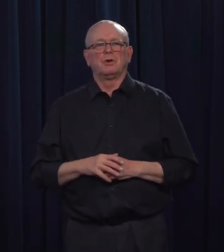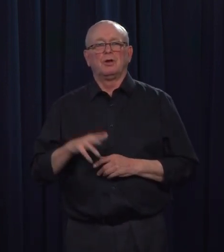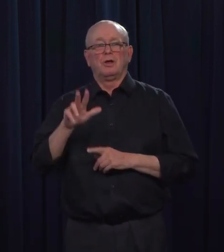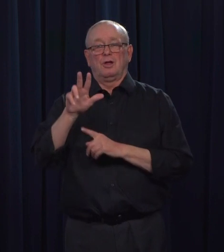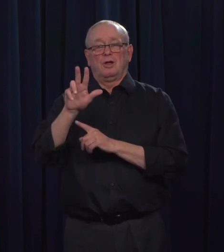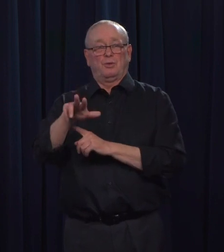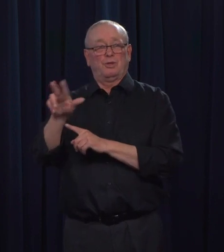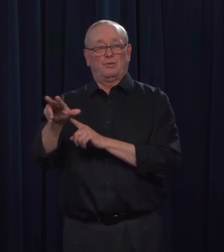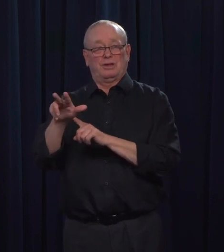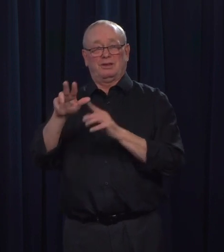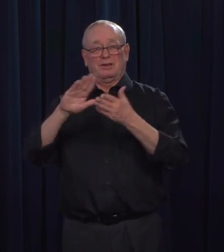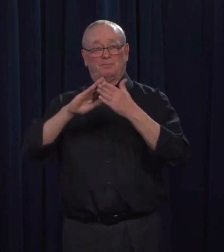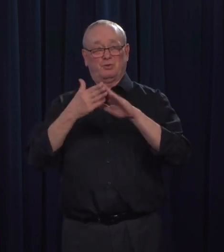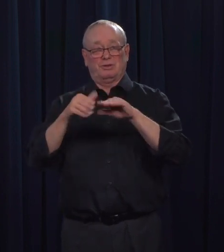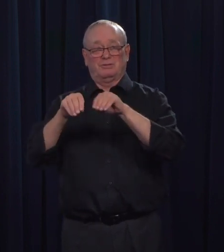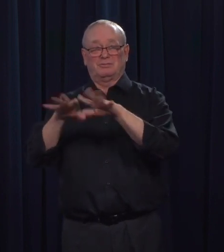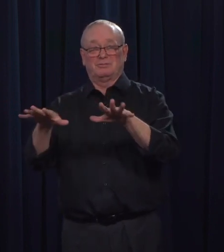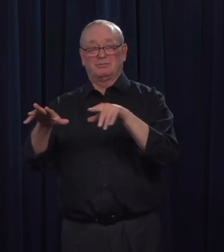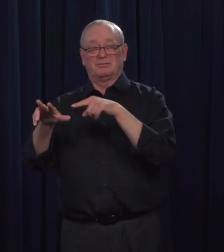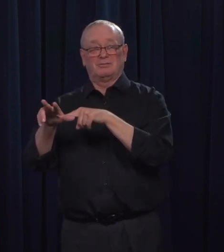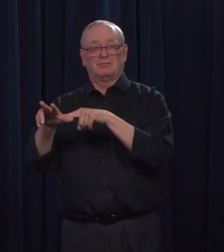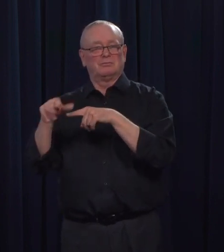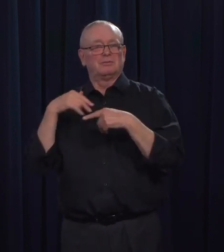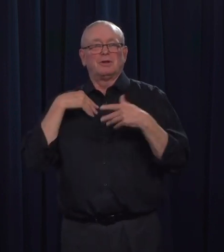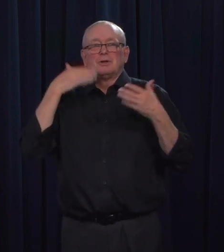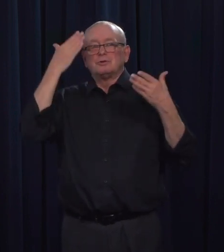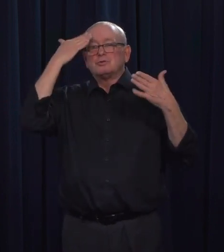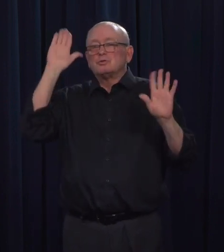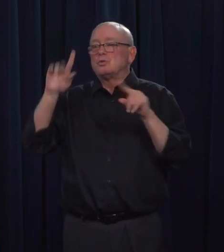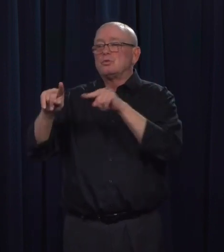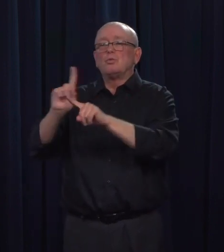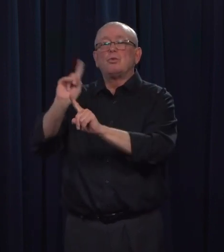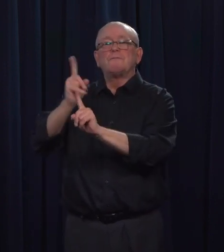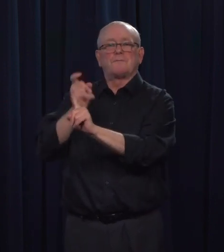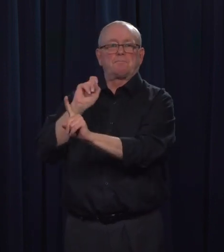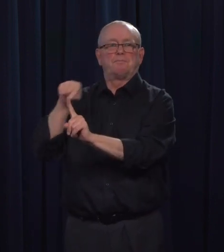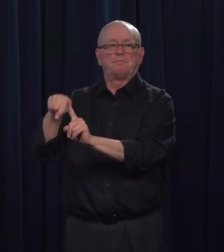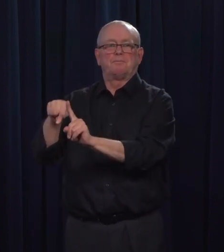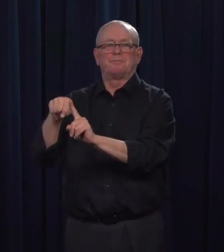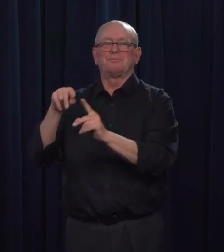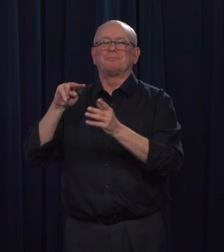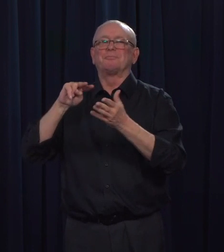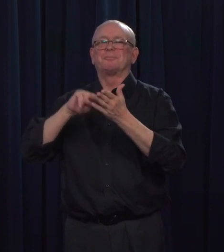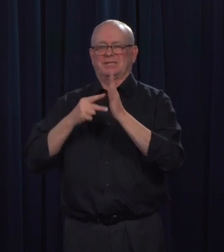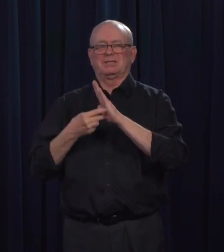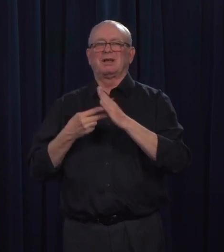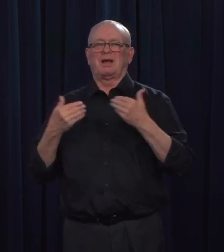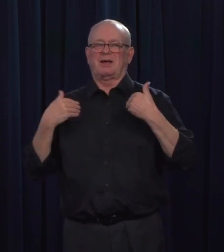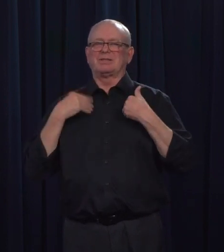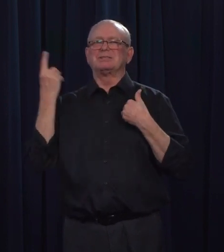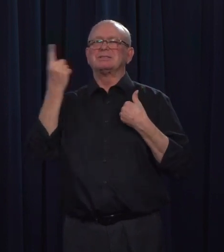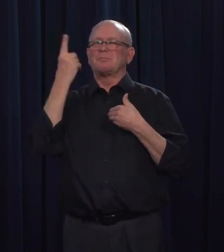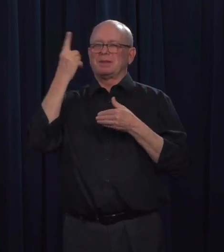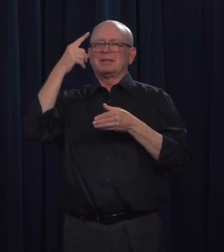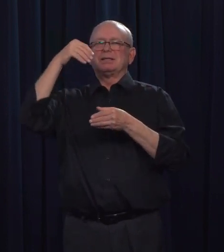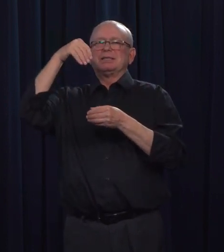that we have cases in the community that we have not detected. So those 33 cases are the tip of the iceberg, and there are